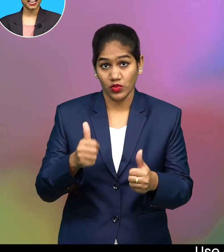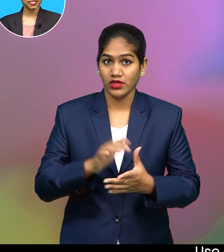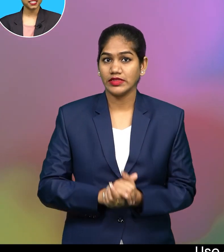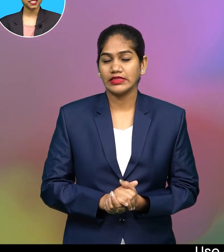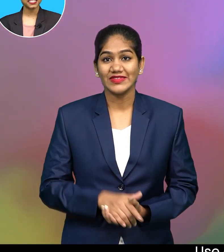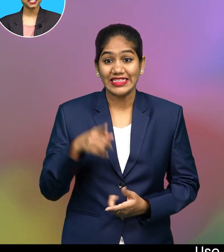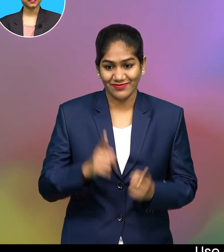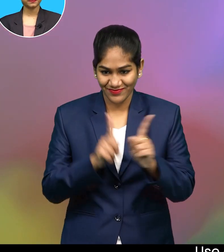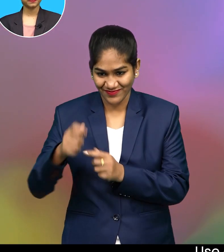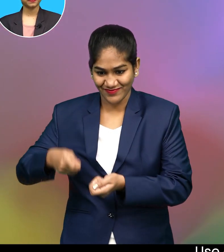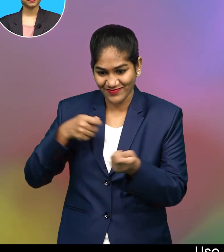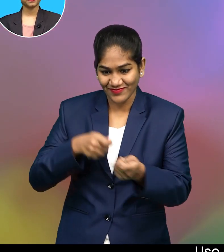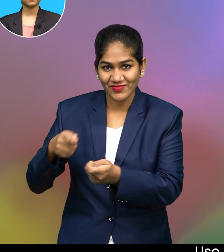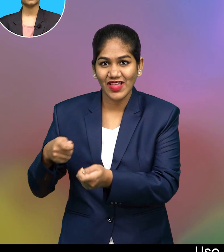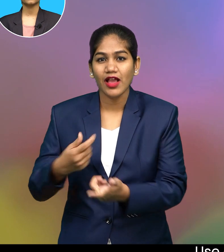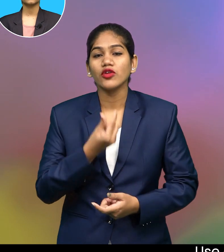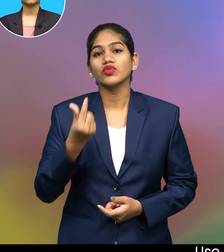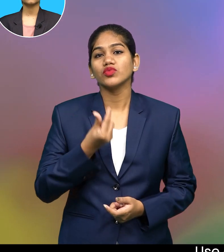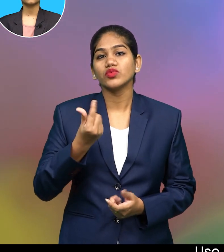use of fertilizers,